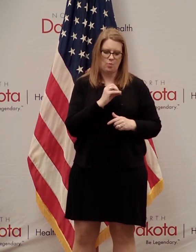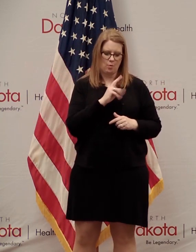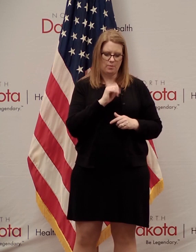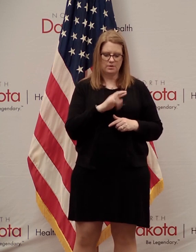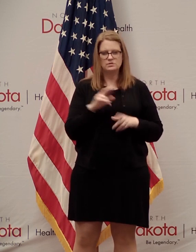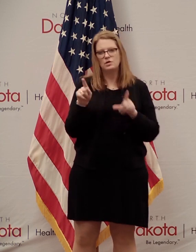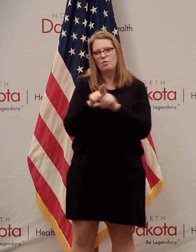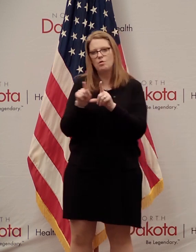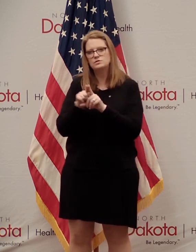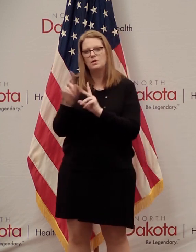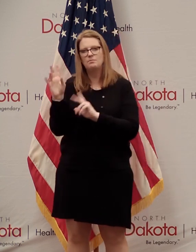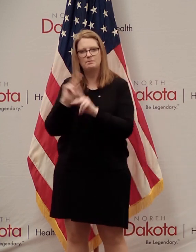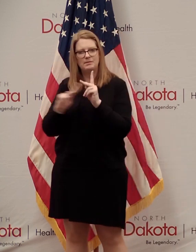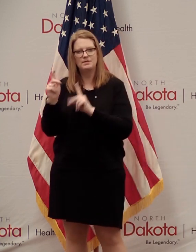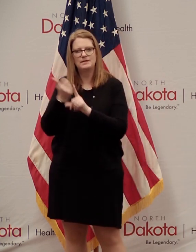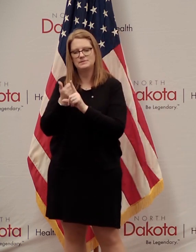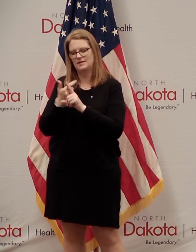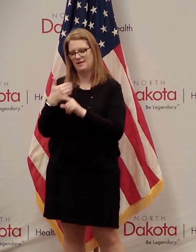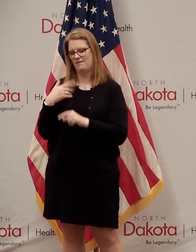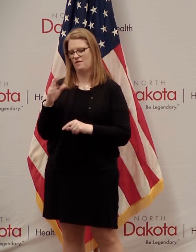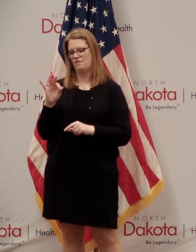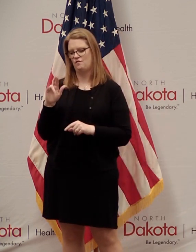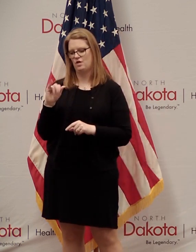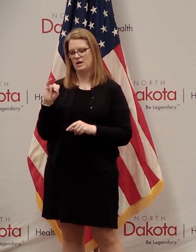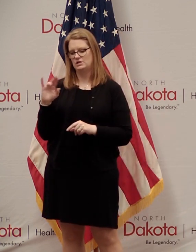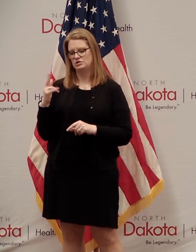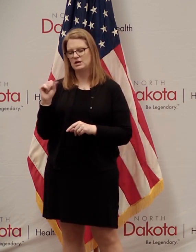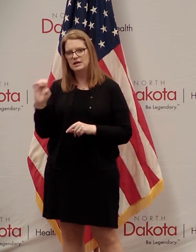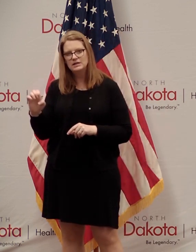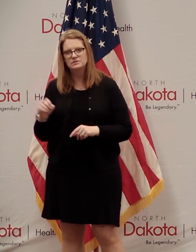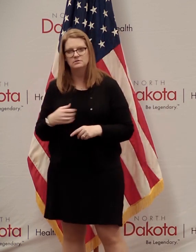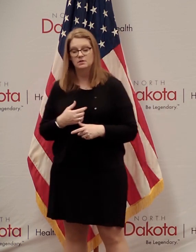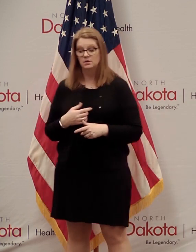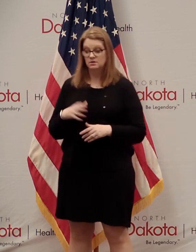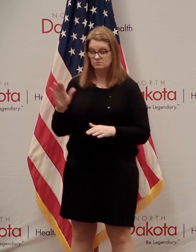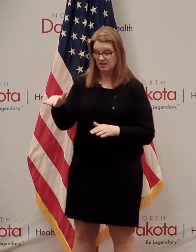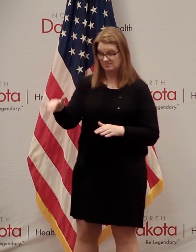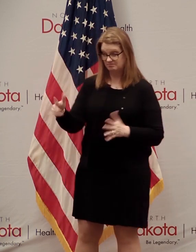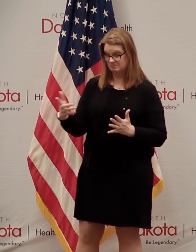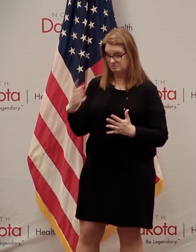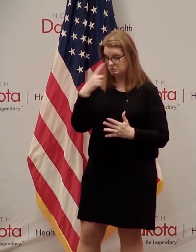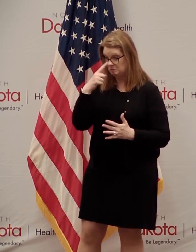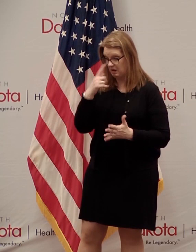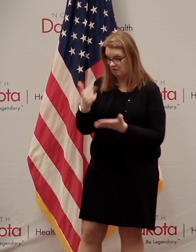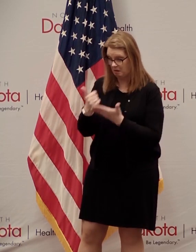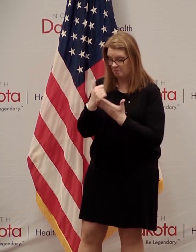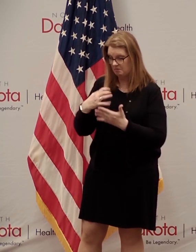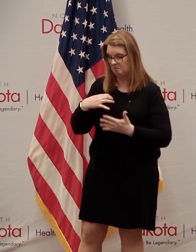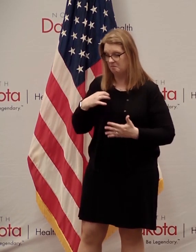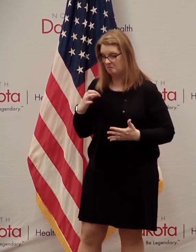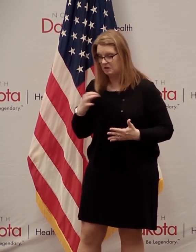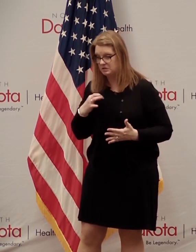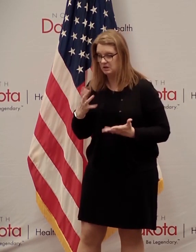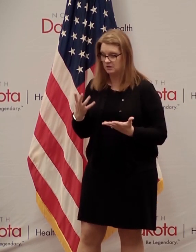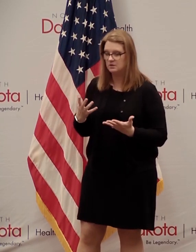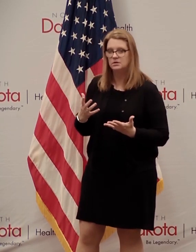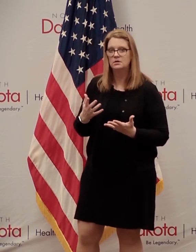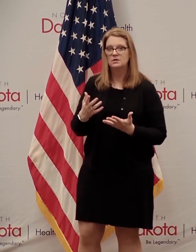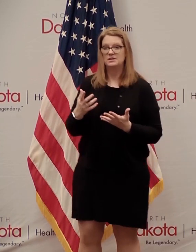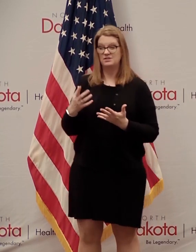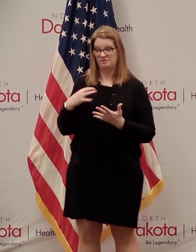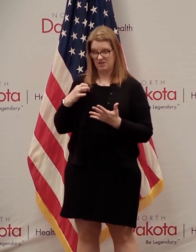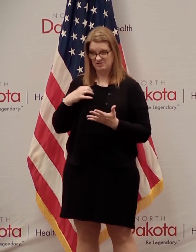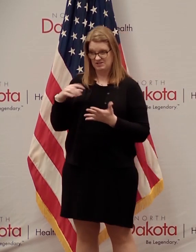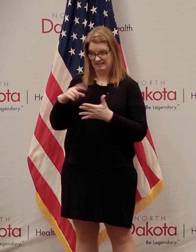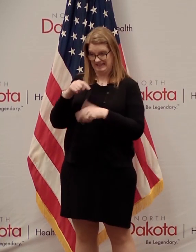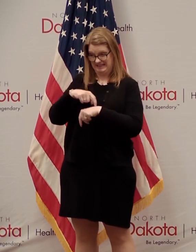franchisors. And in North Dakota fashion, even when asked to be available immediately, to volunteer an abundance of time this